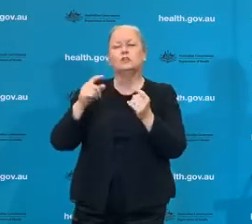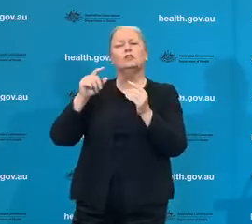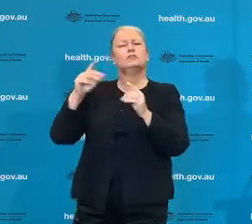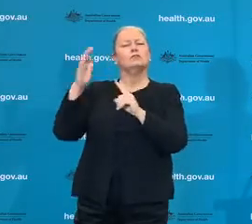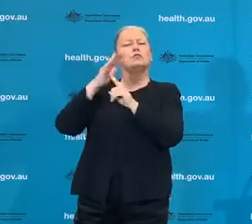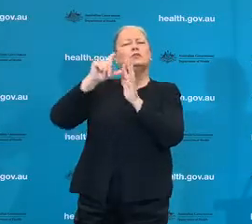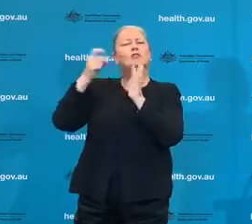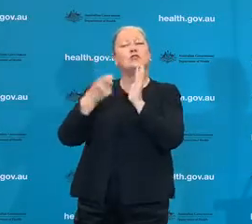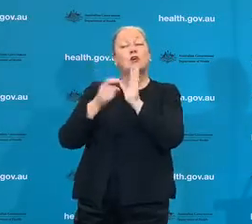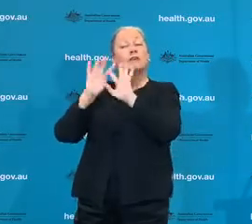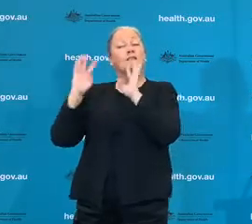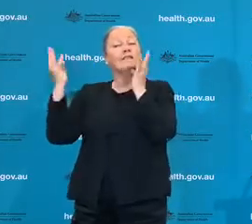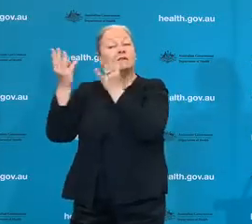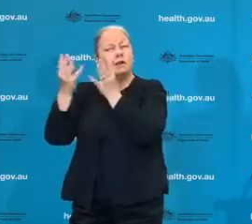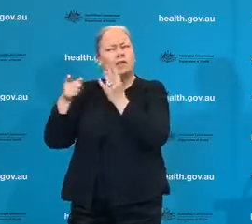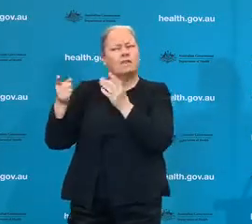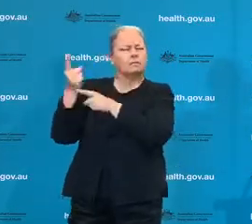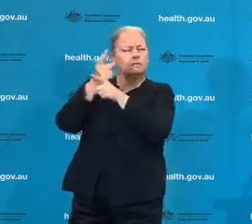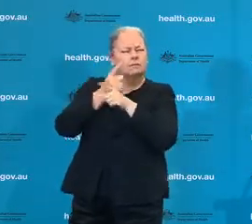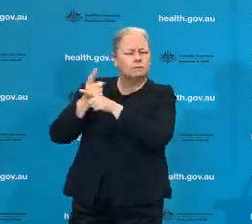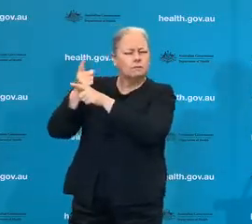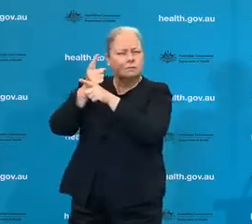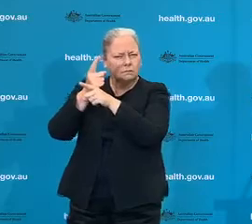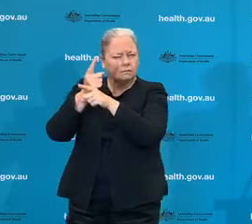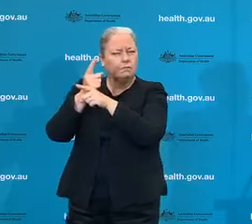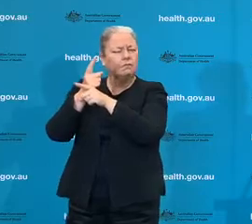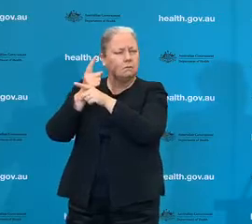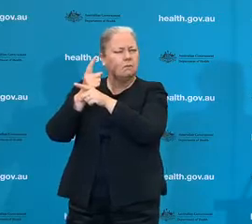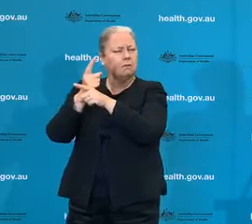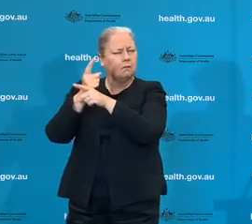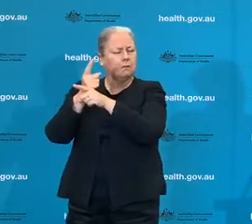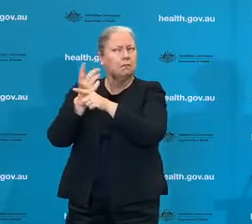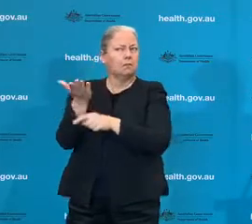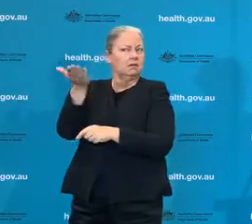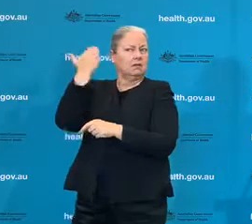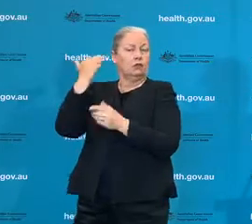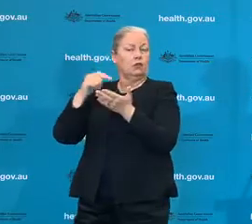its support for this key advisory body last Thursday.